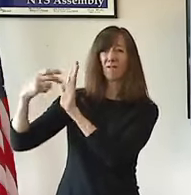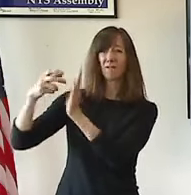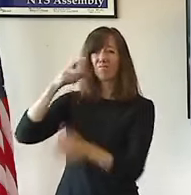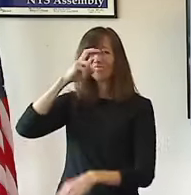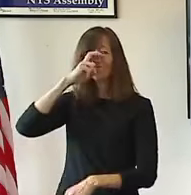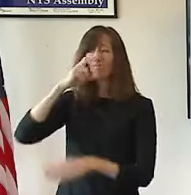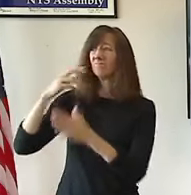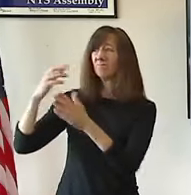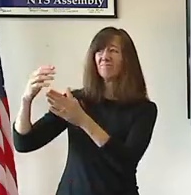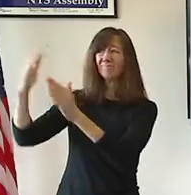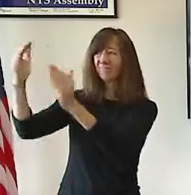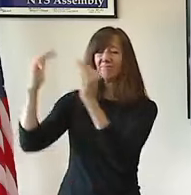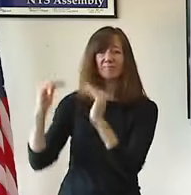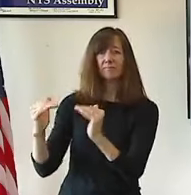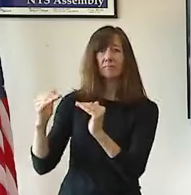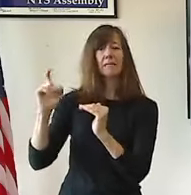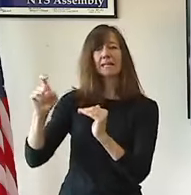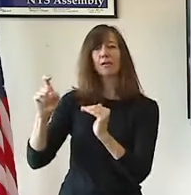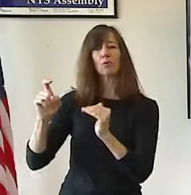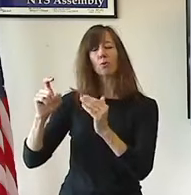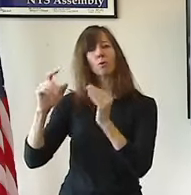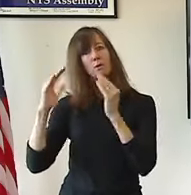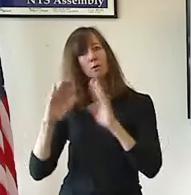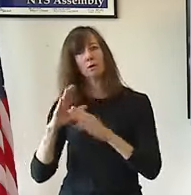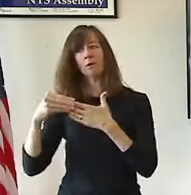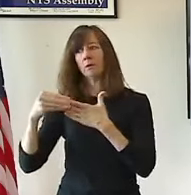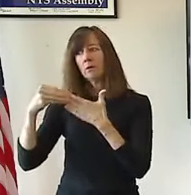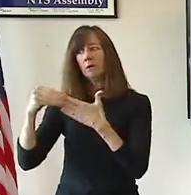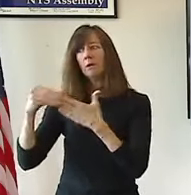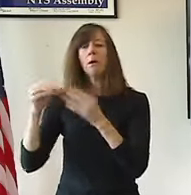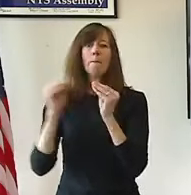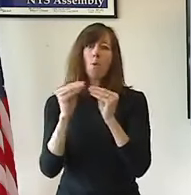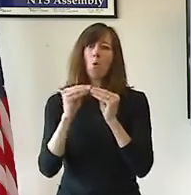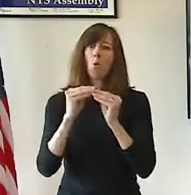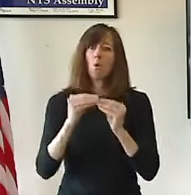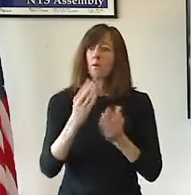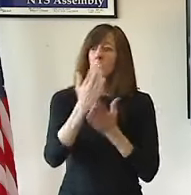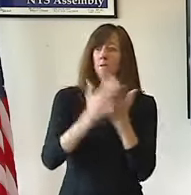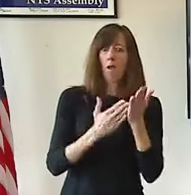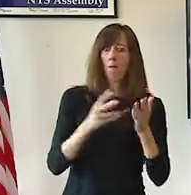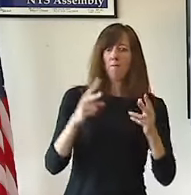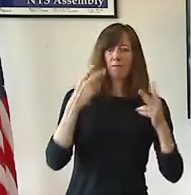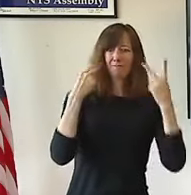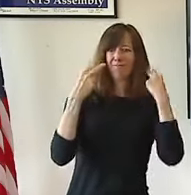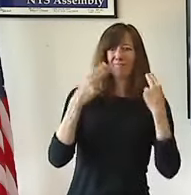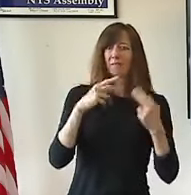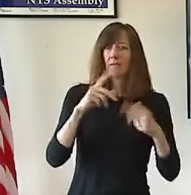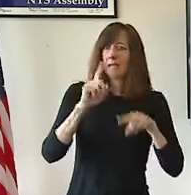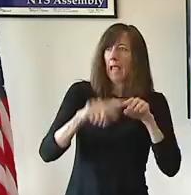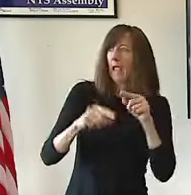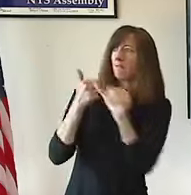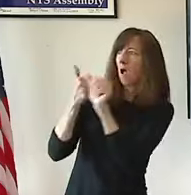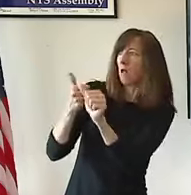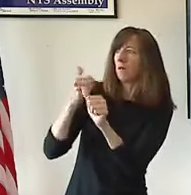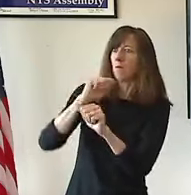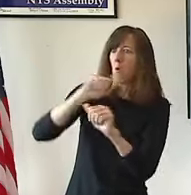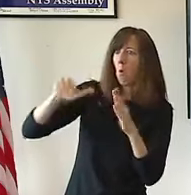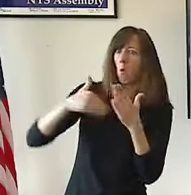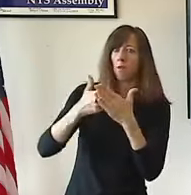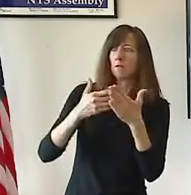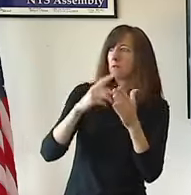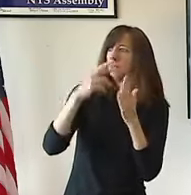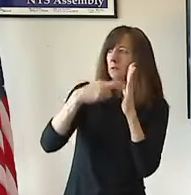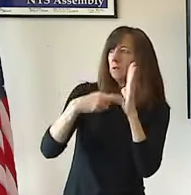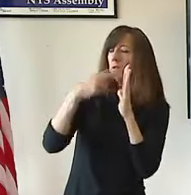isn't affordable for many of these individuals, and they've got to get up and running. So we understand the safety precautions. Believe me, our public health department monitors